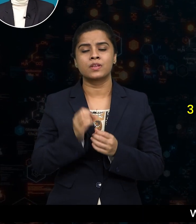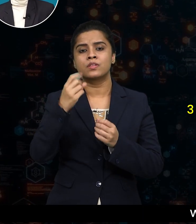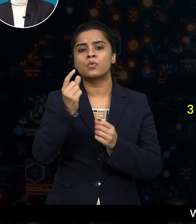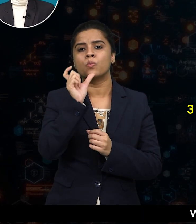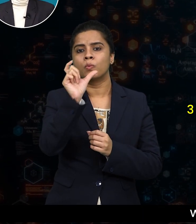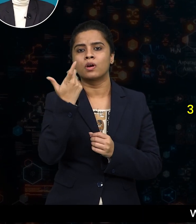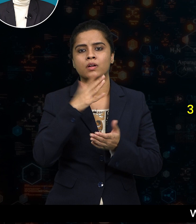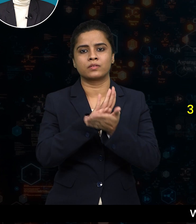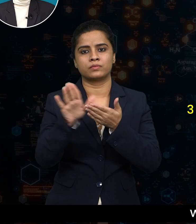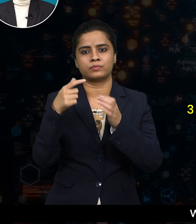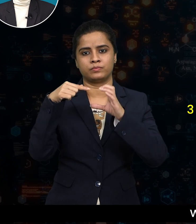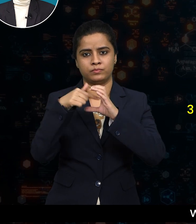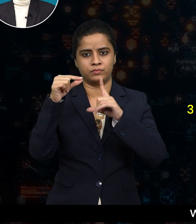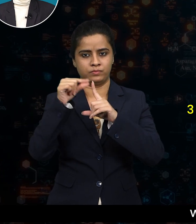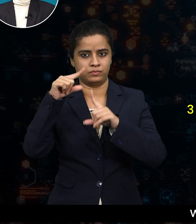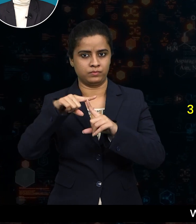is hept.